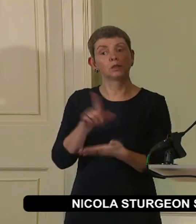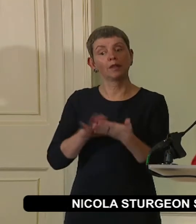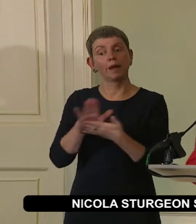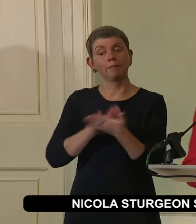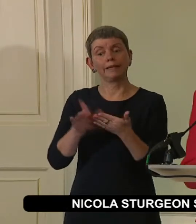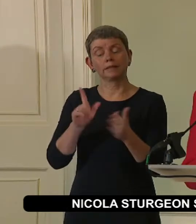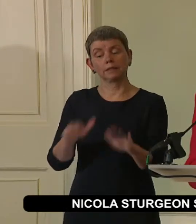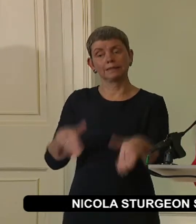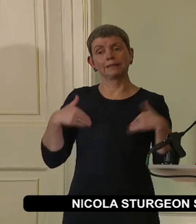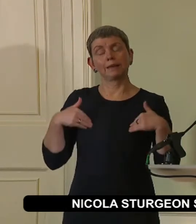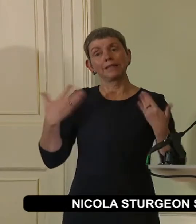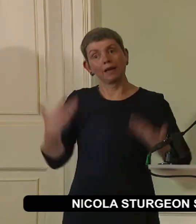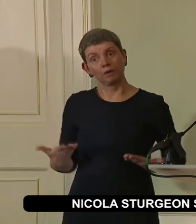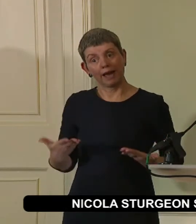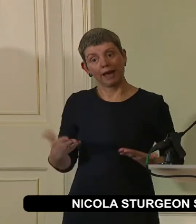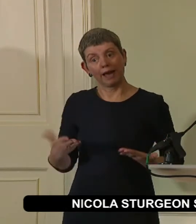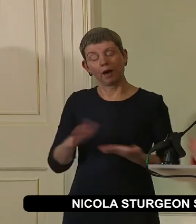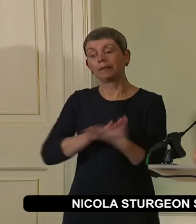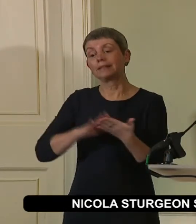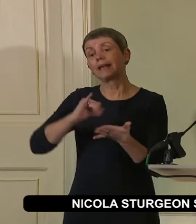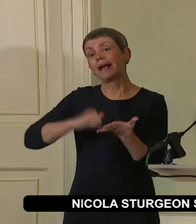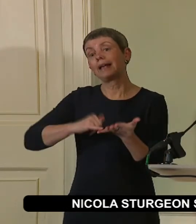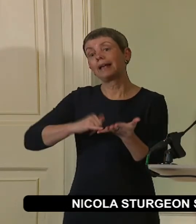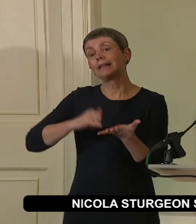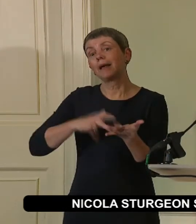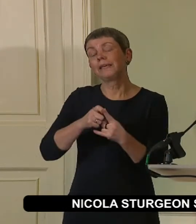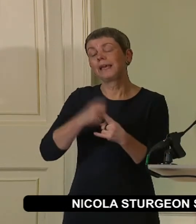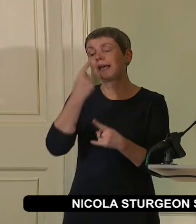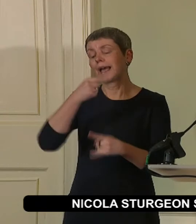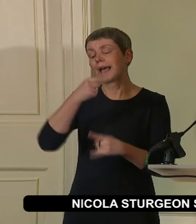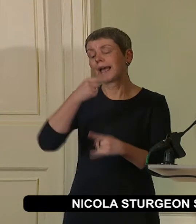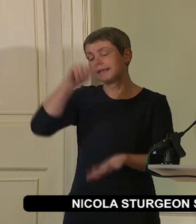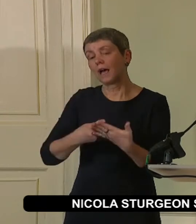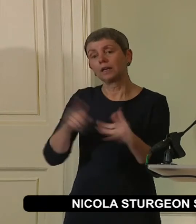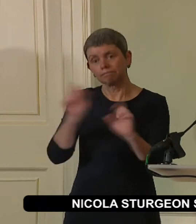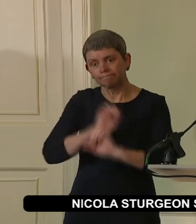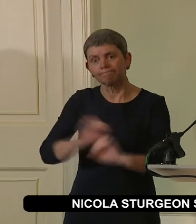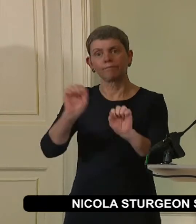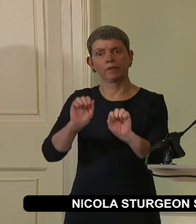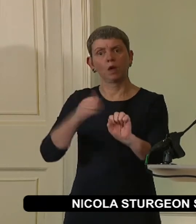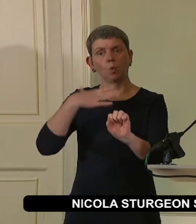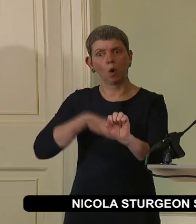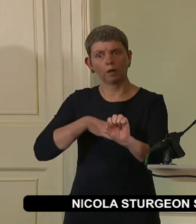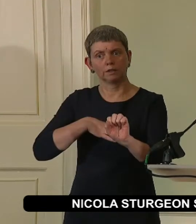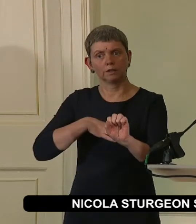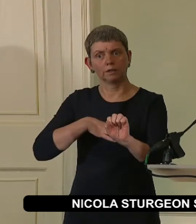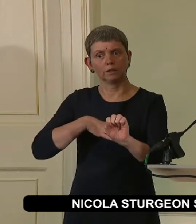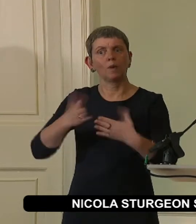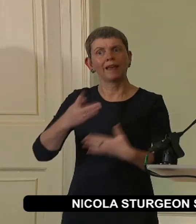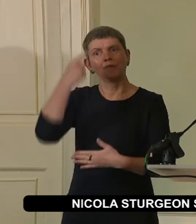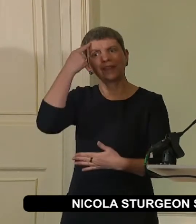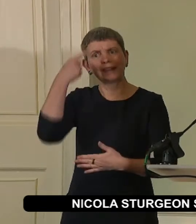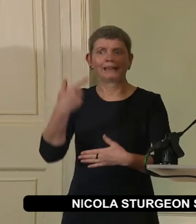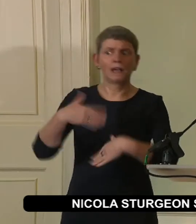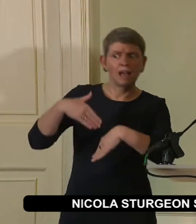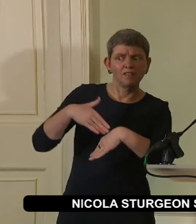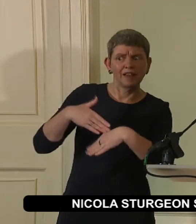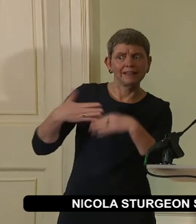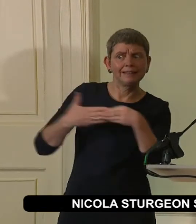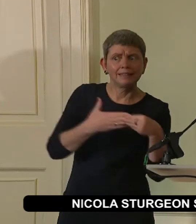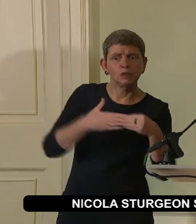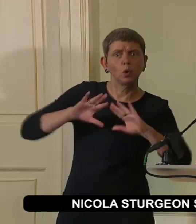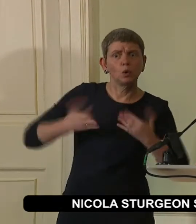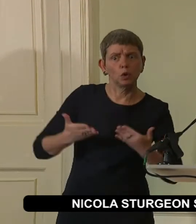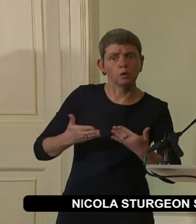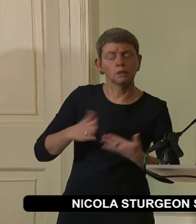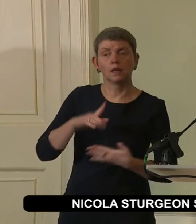the path it believes to be the right one, without worrying about the perceived implications for my leadership, and in the knowledge that a new leader will